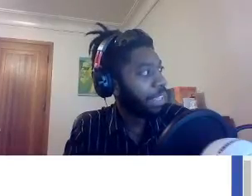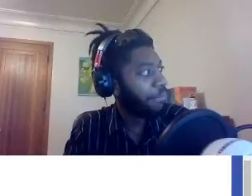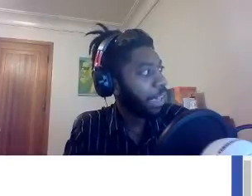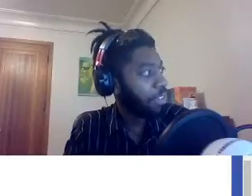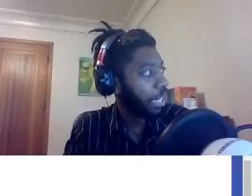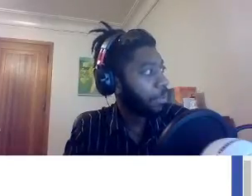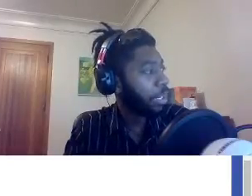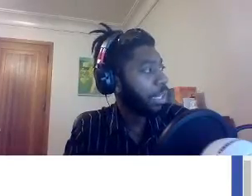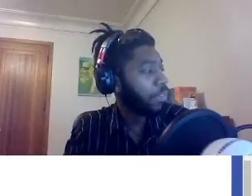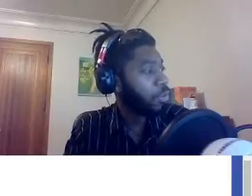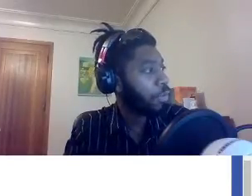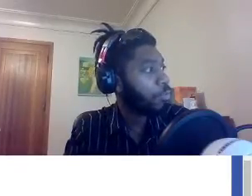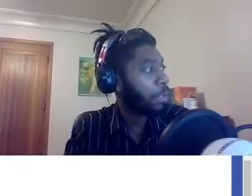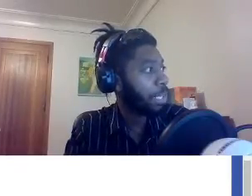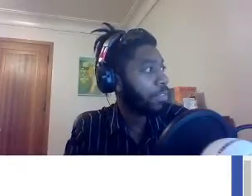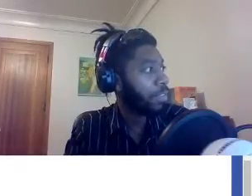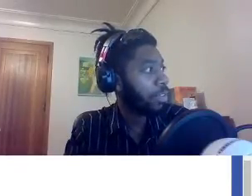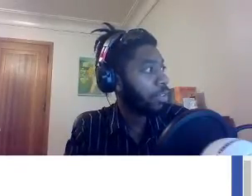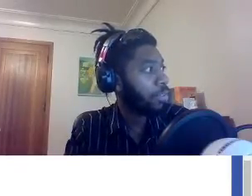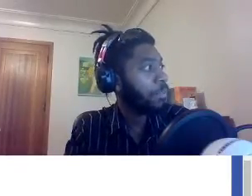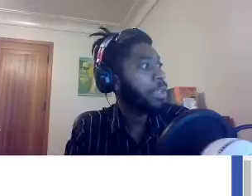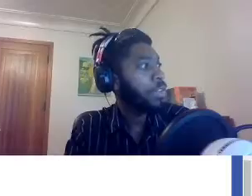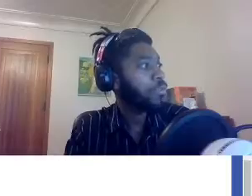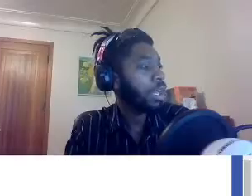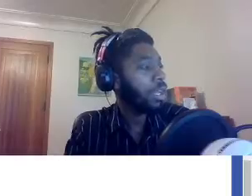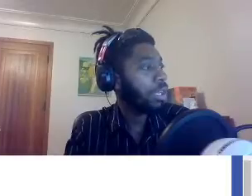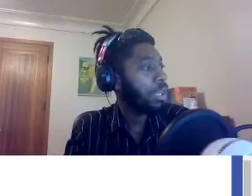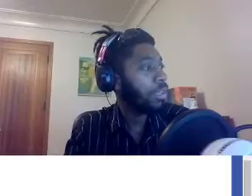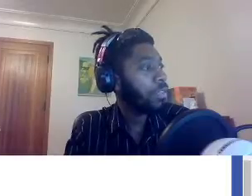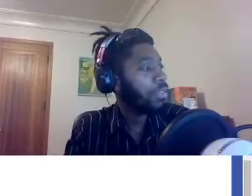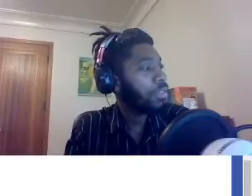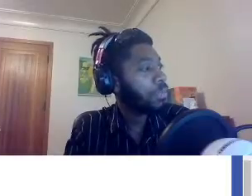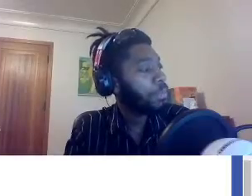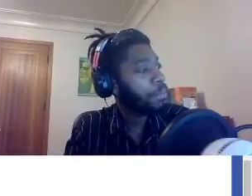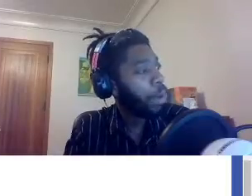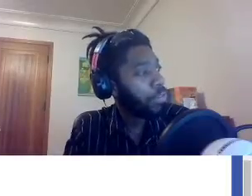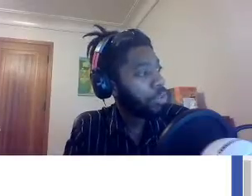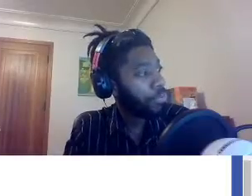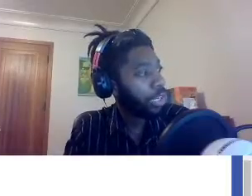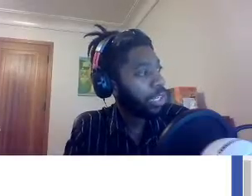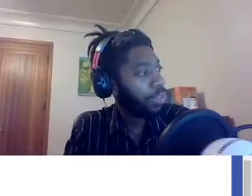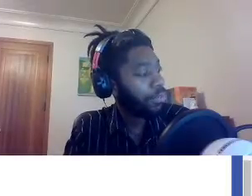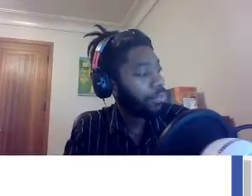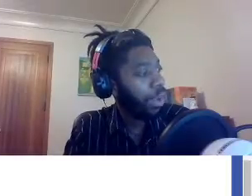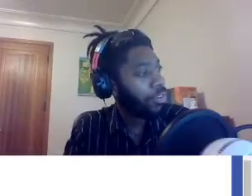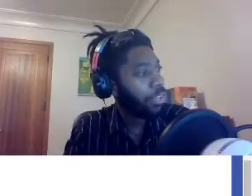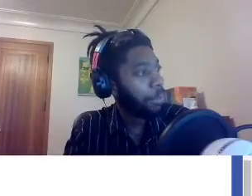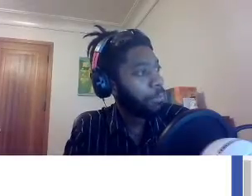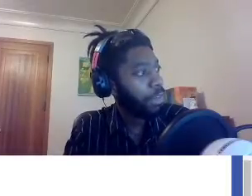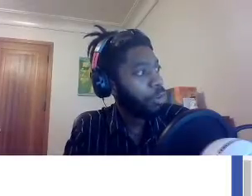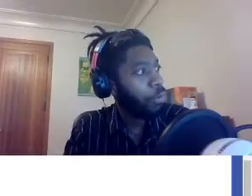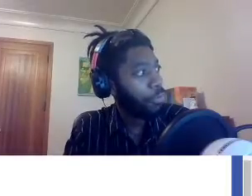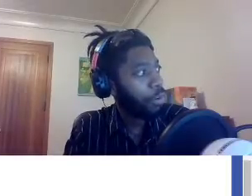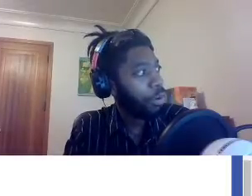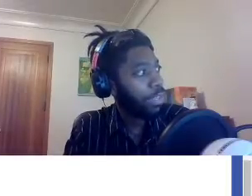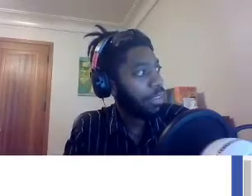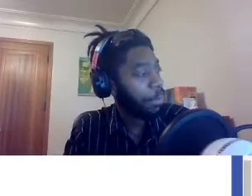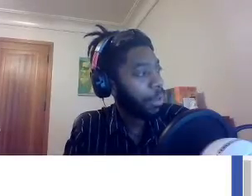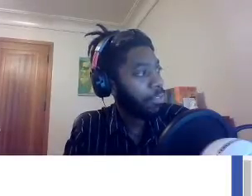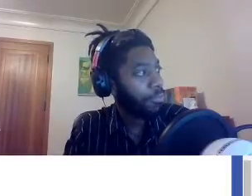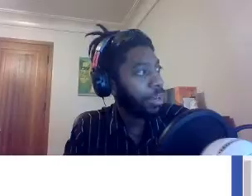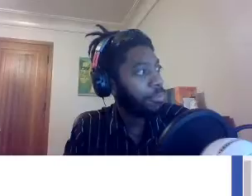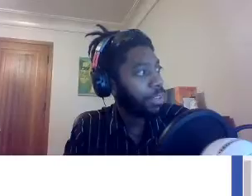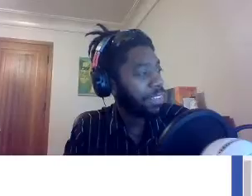I find that fascinating, but I guess there's some repeats in here too. So we got a positive rate of under 10% overall.